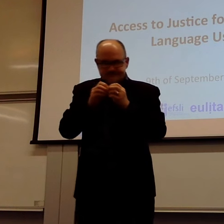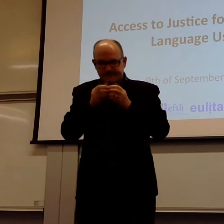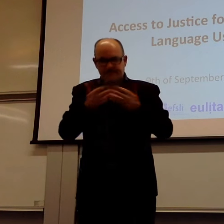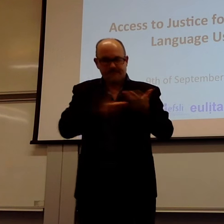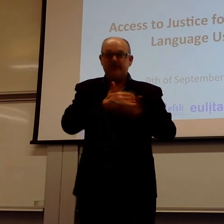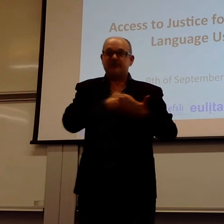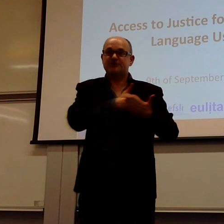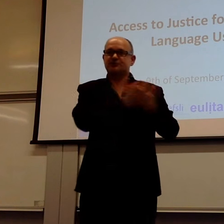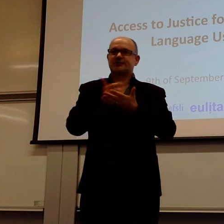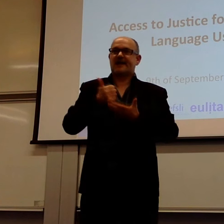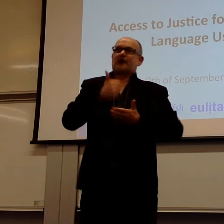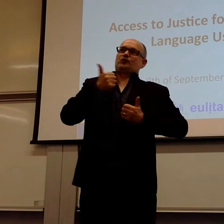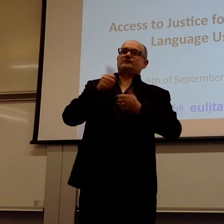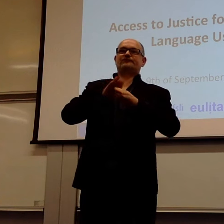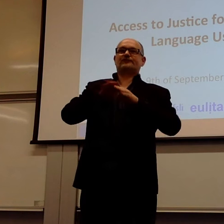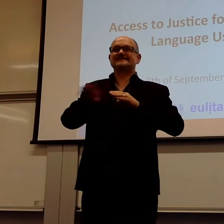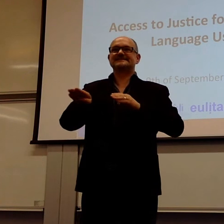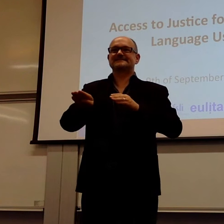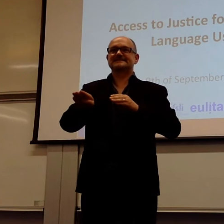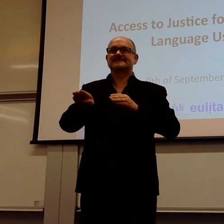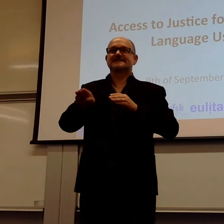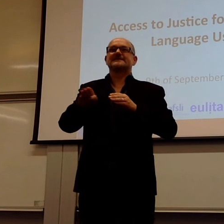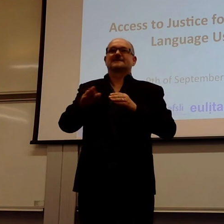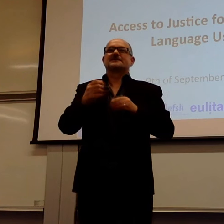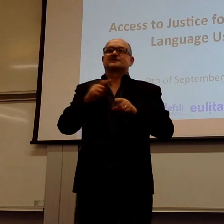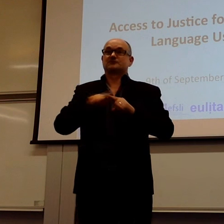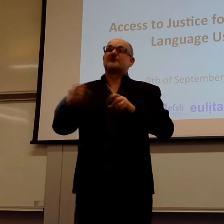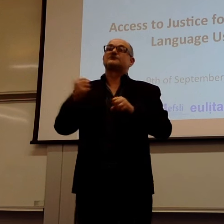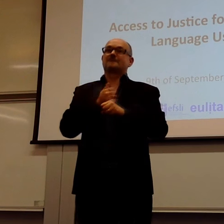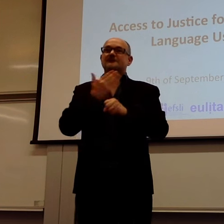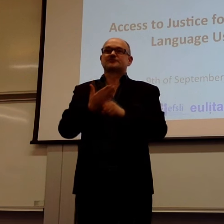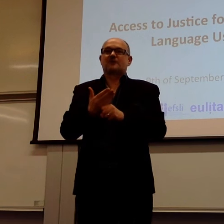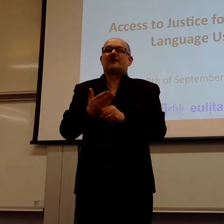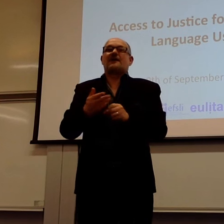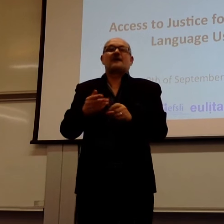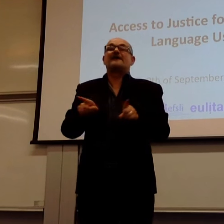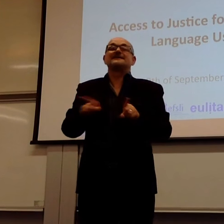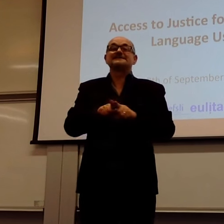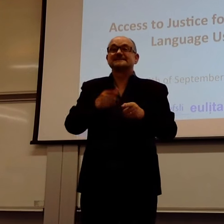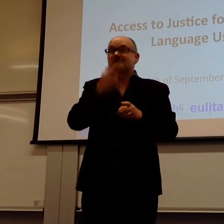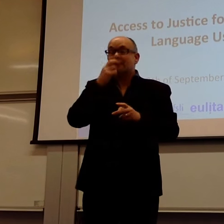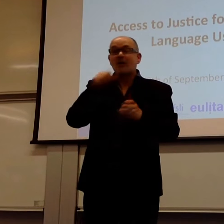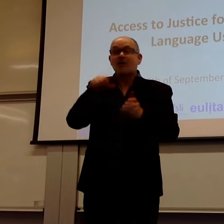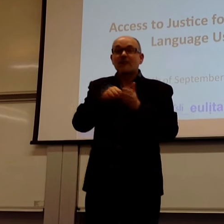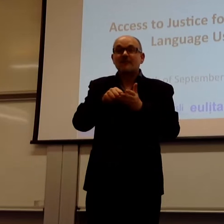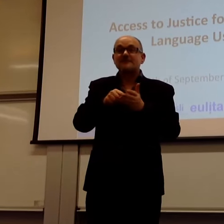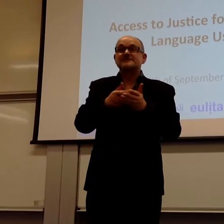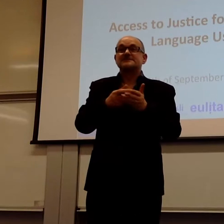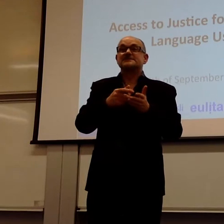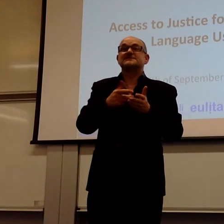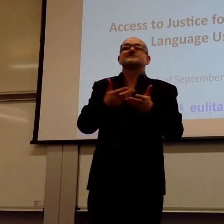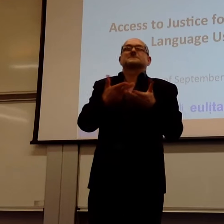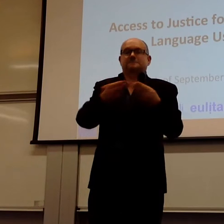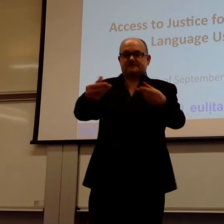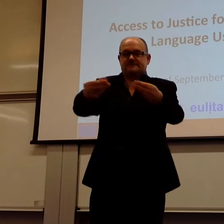practice, and sharing this knowledge and this information and these good practice guidelines to make sure that some of these